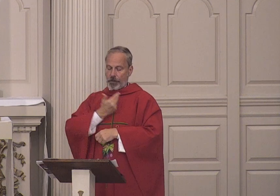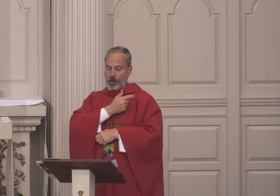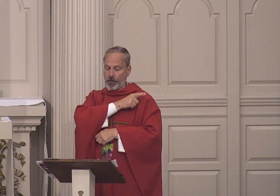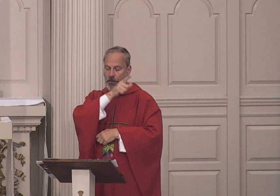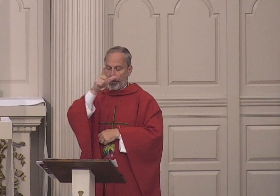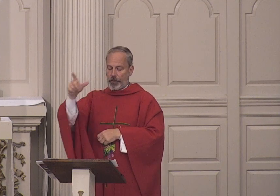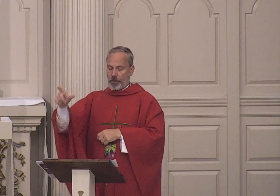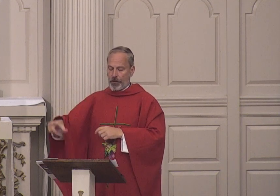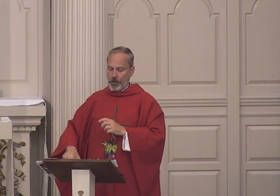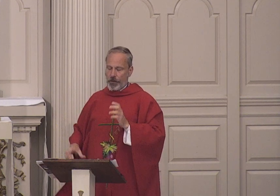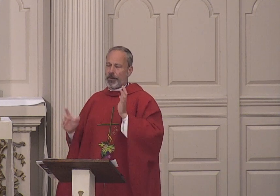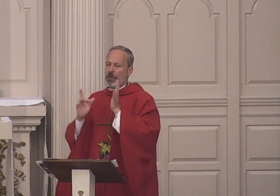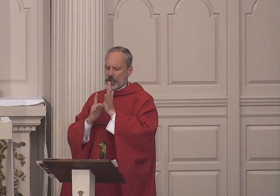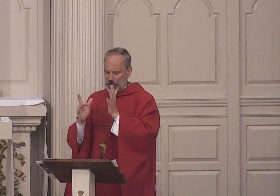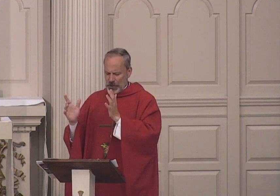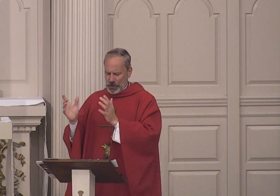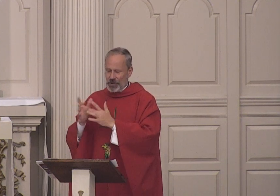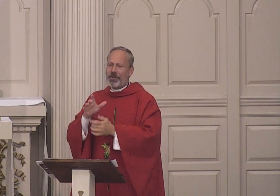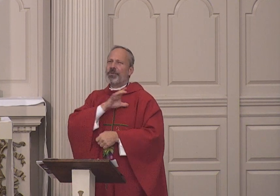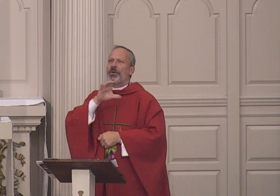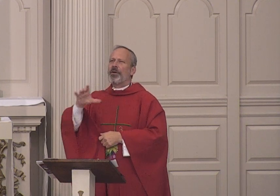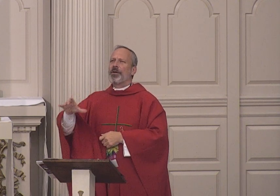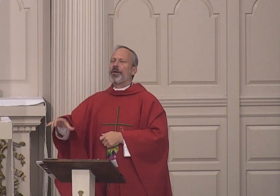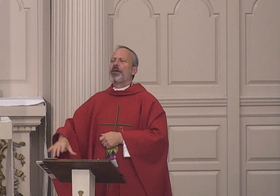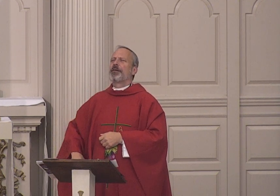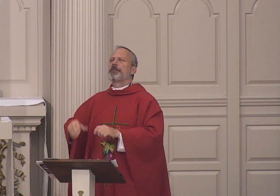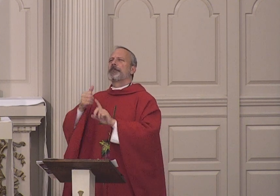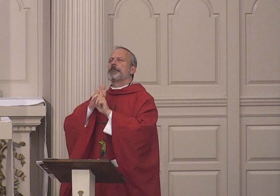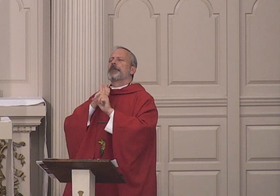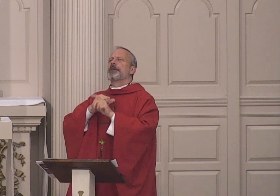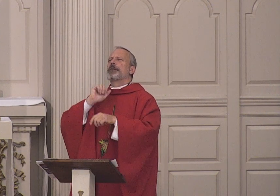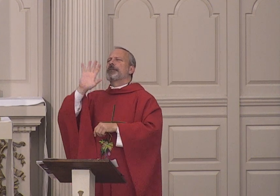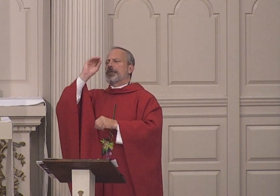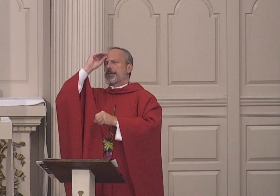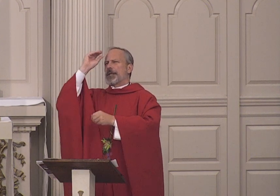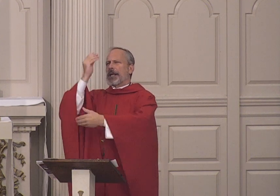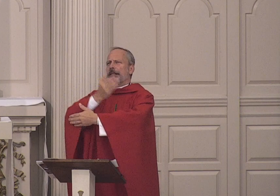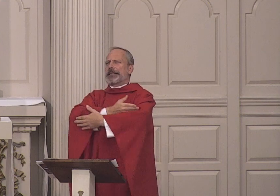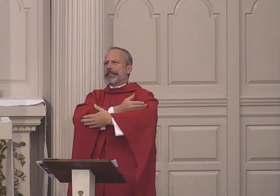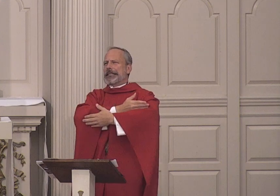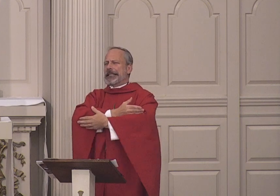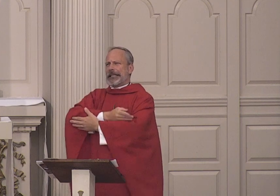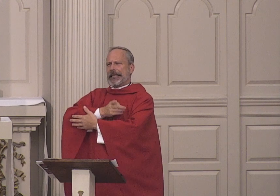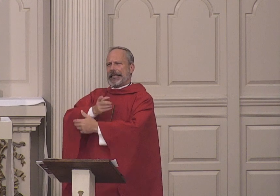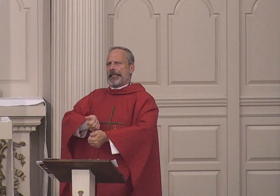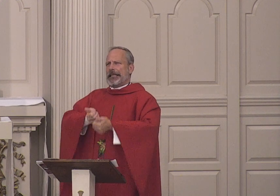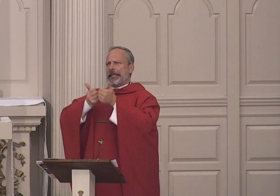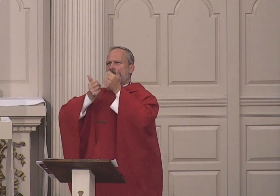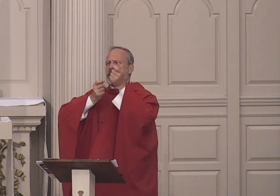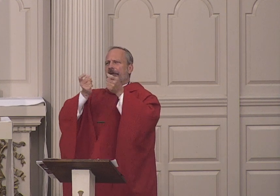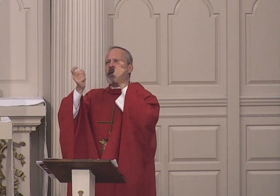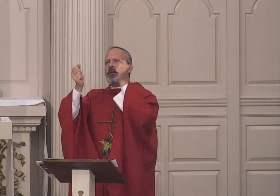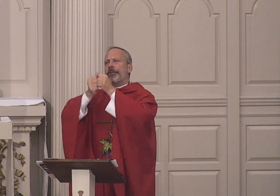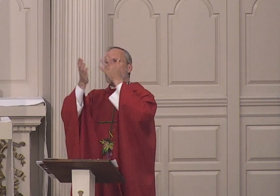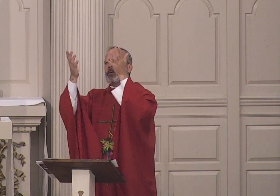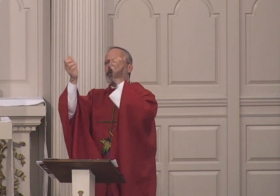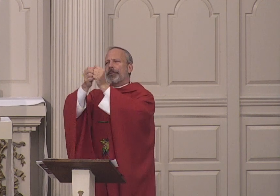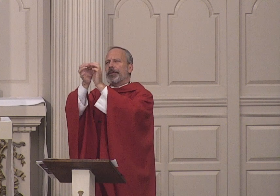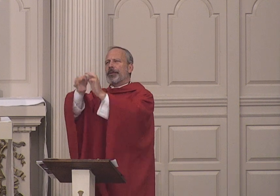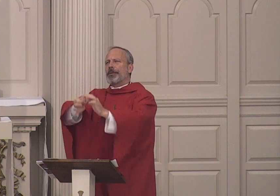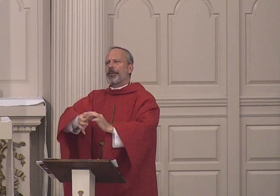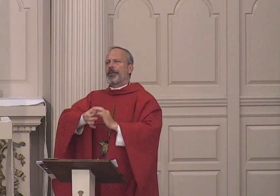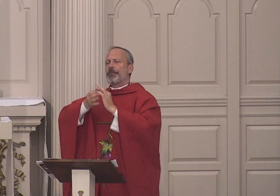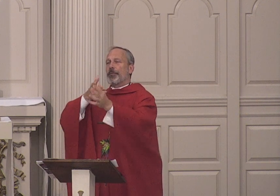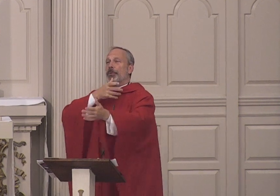Through our Lord Jesus Christ, your Son, who lives and reigns with you in the unity of the Holy